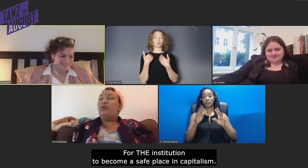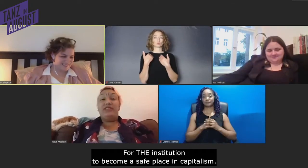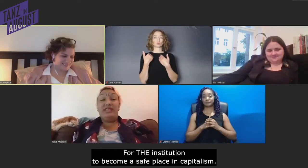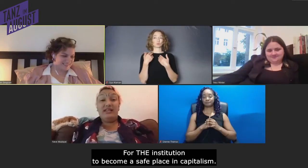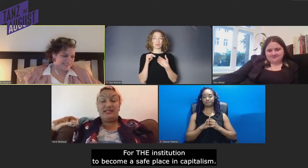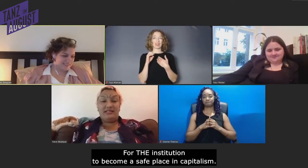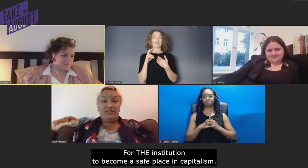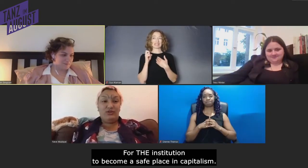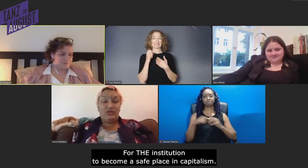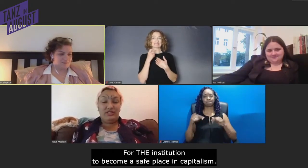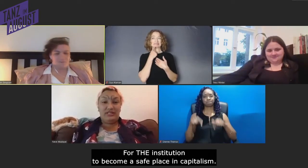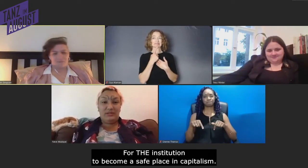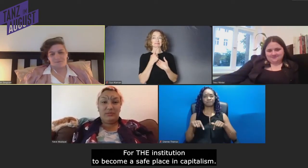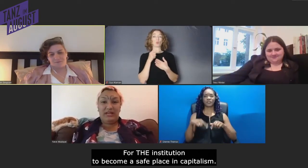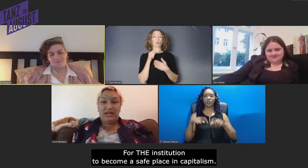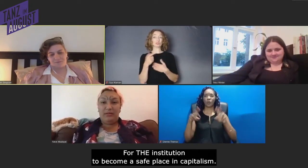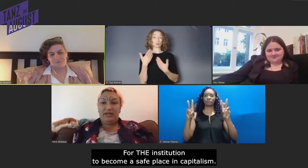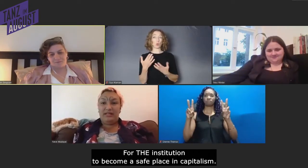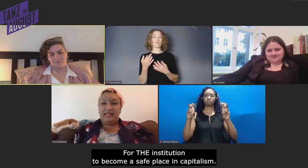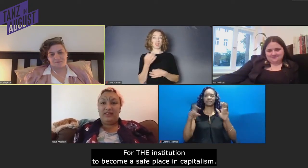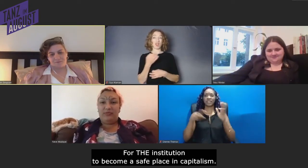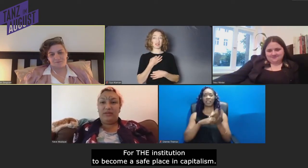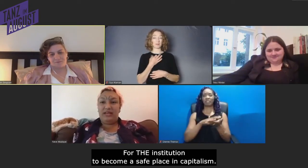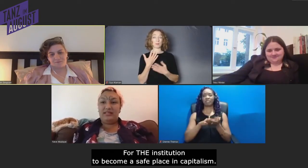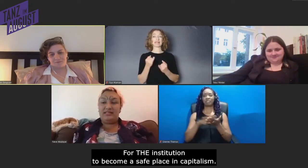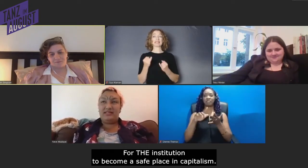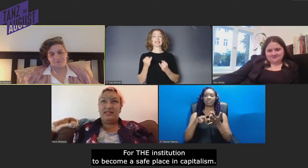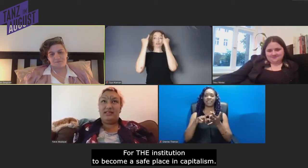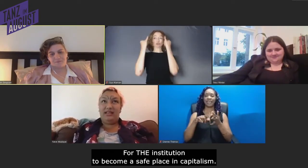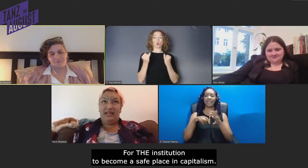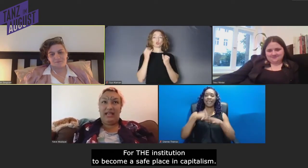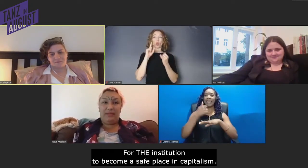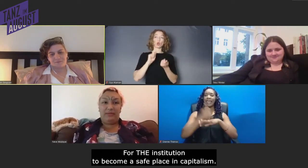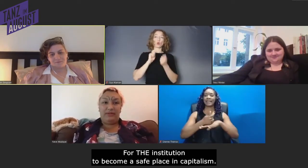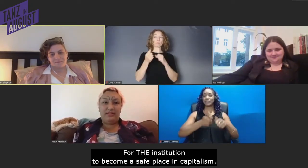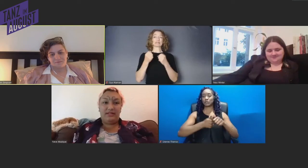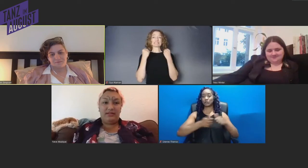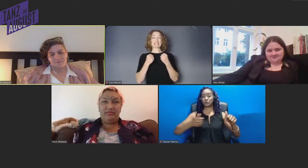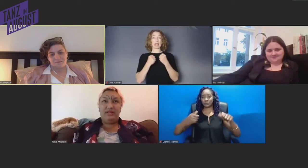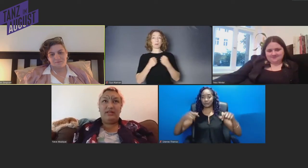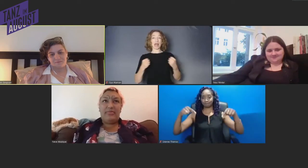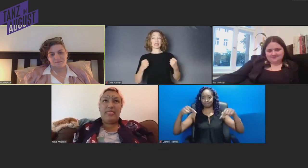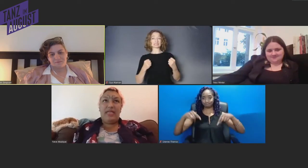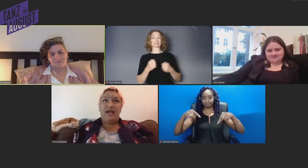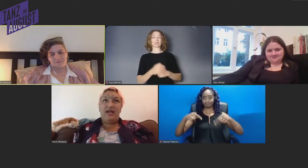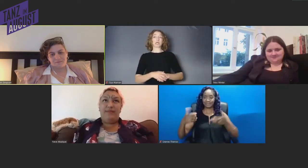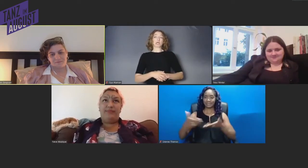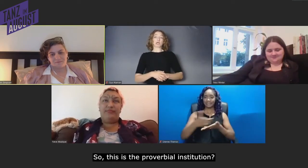For the institution to become a safe place in capitalism.